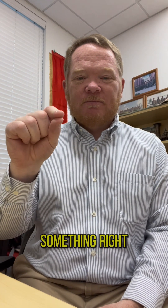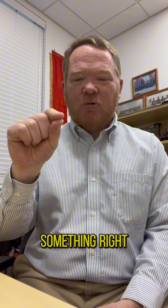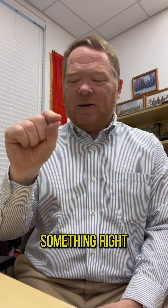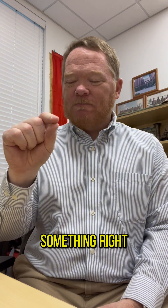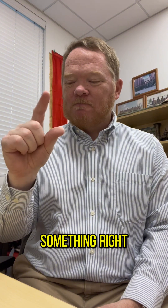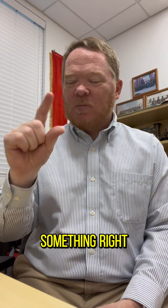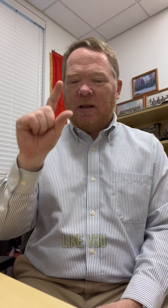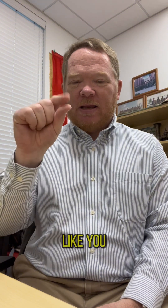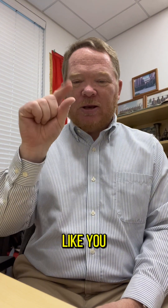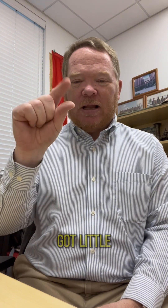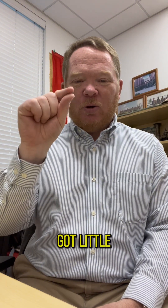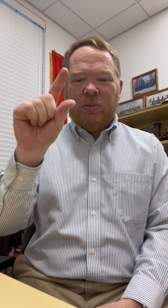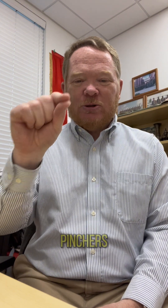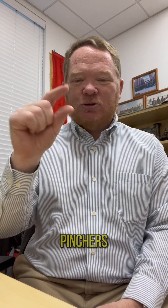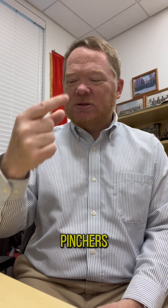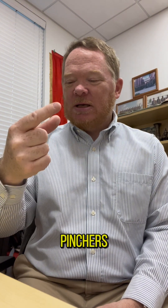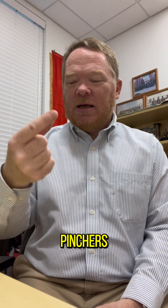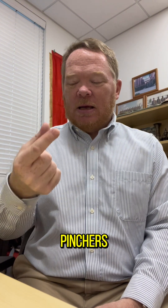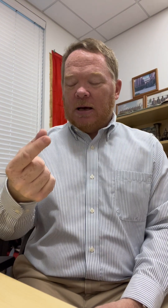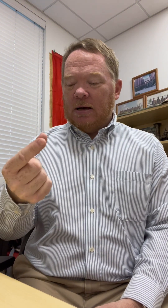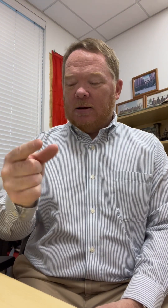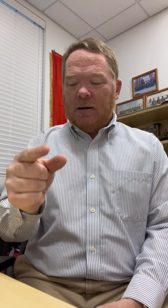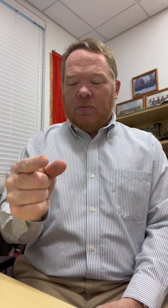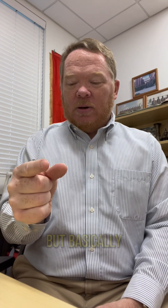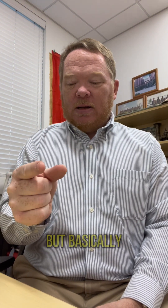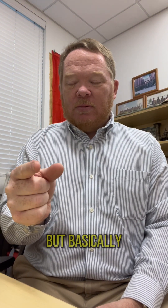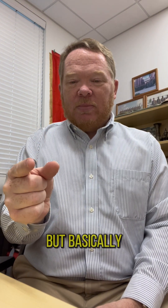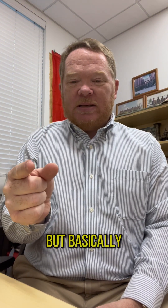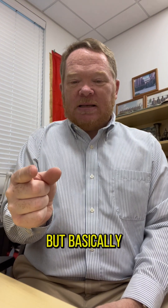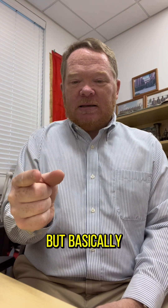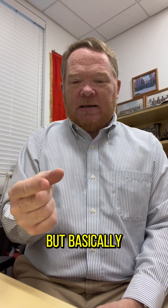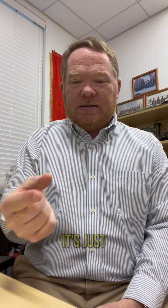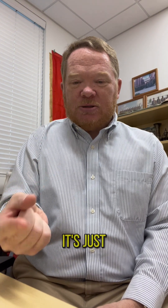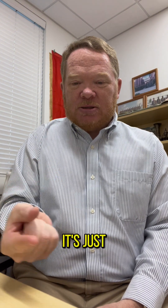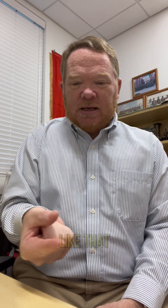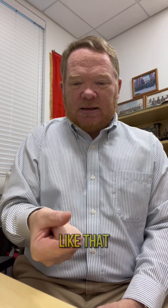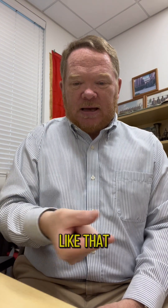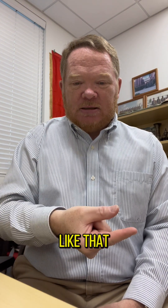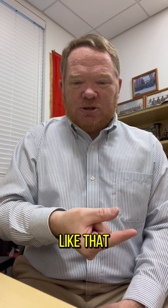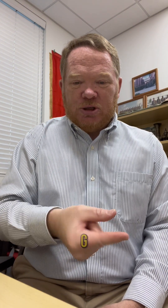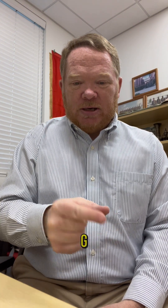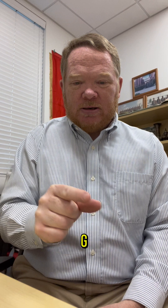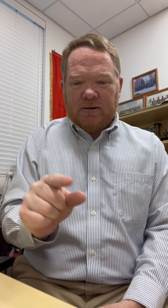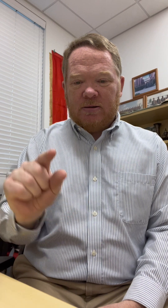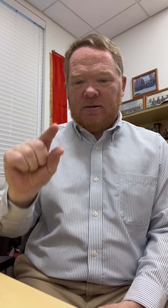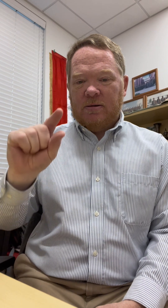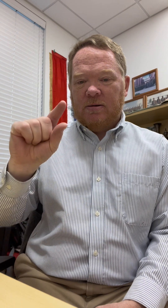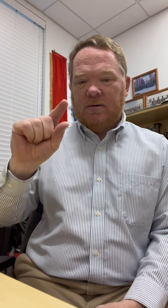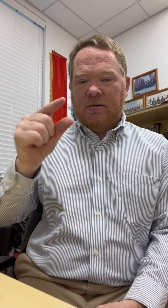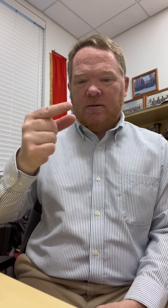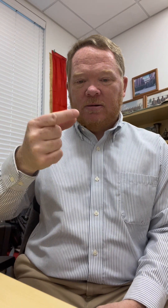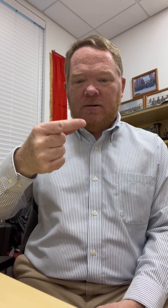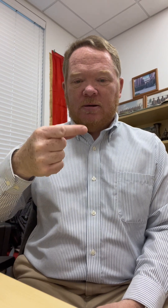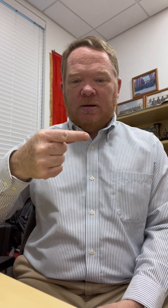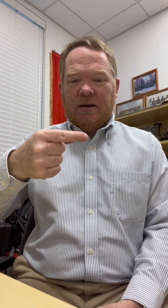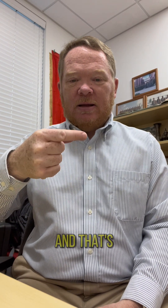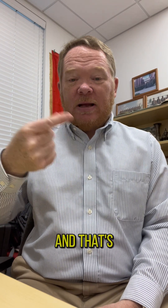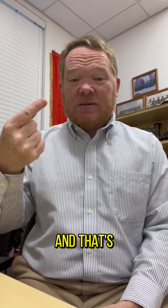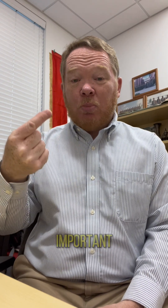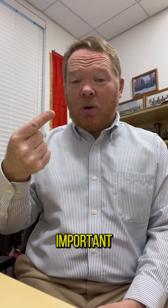right? Like you got little pinchers. But basically, it's just like that. It's G. And that's important